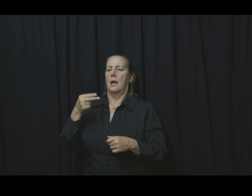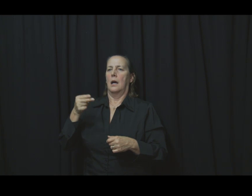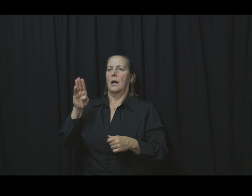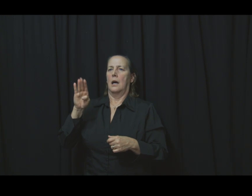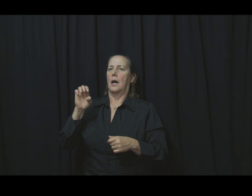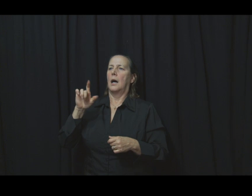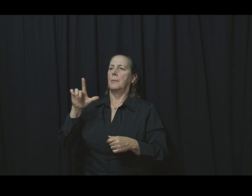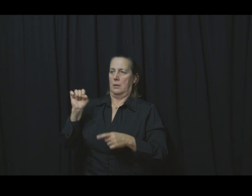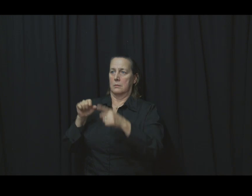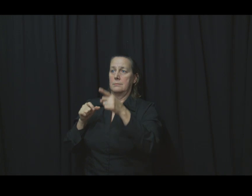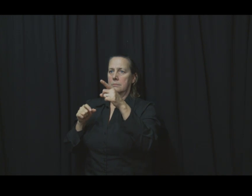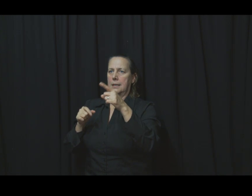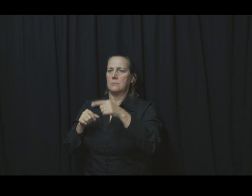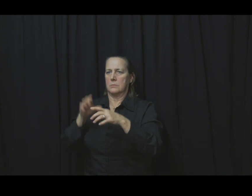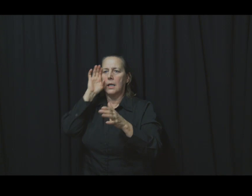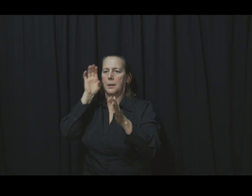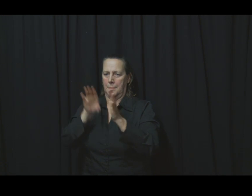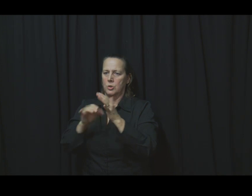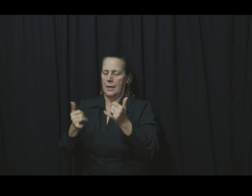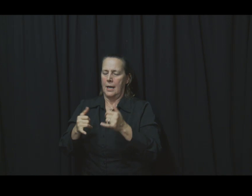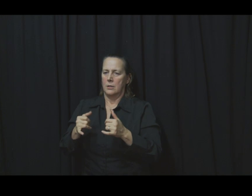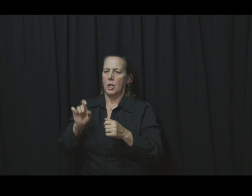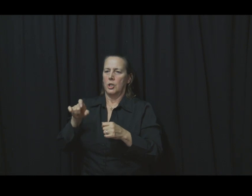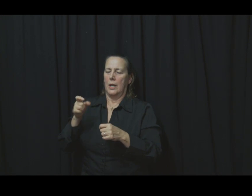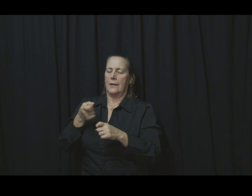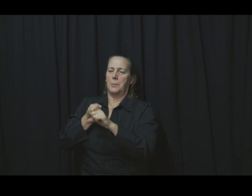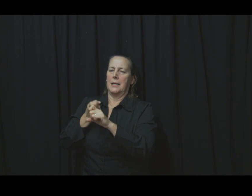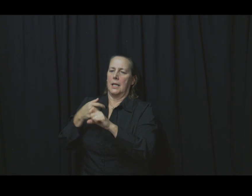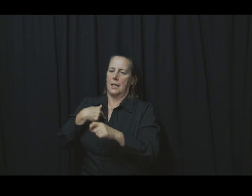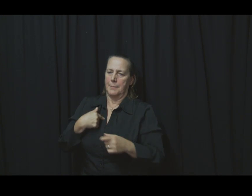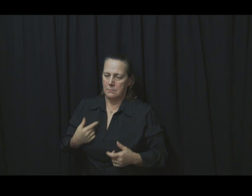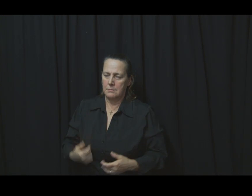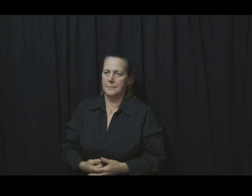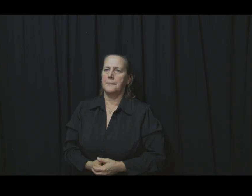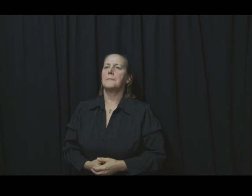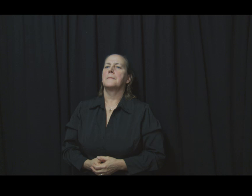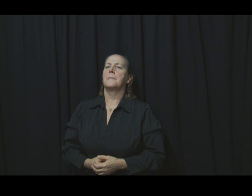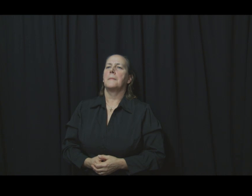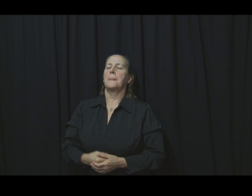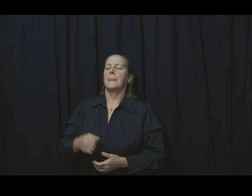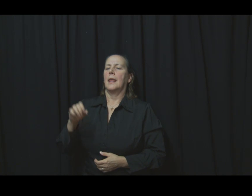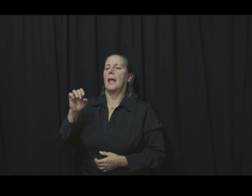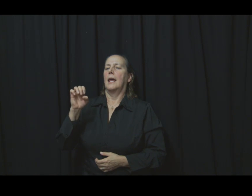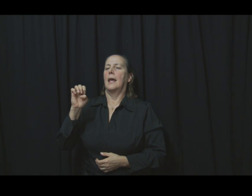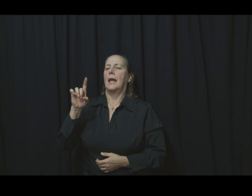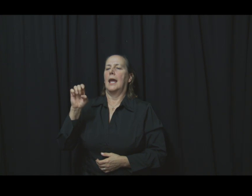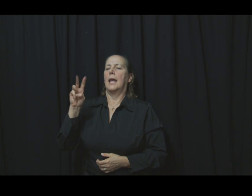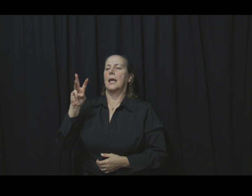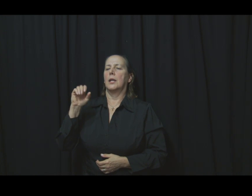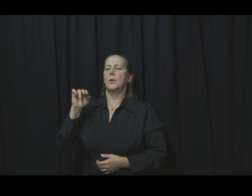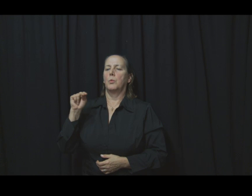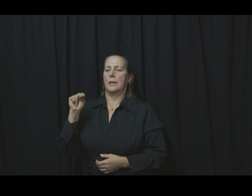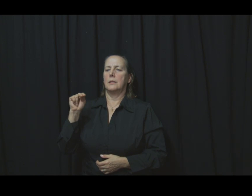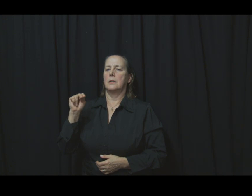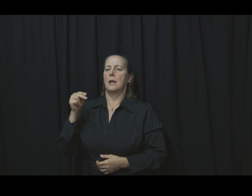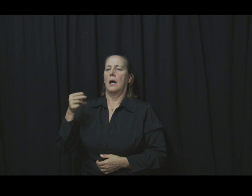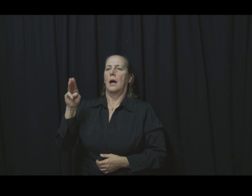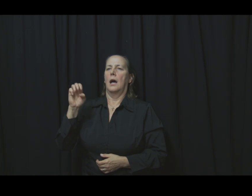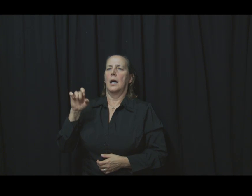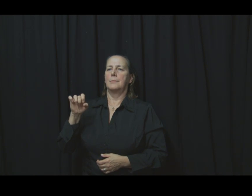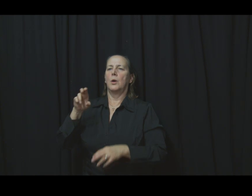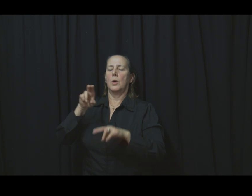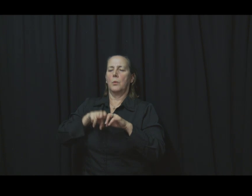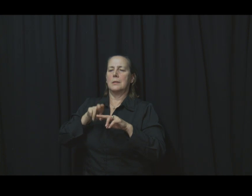there you go. You got to be kidding me, God. Edwin Hubble was sitting at Mount Wilson, which is up